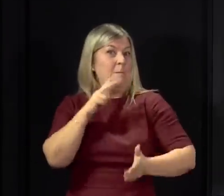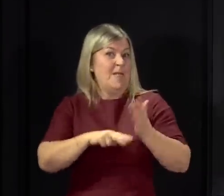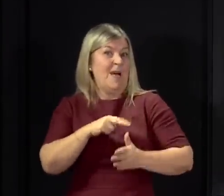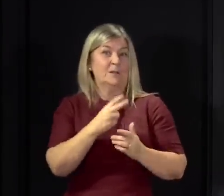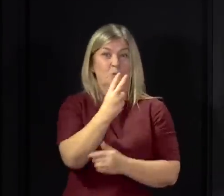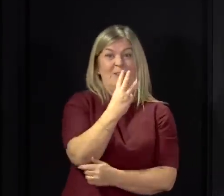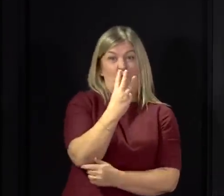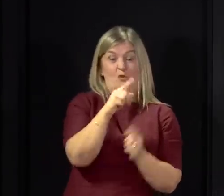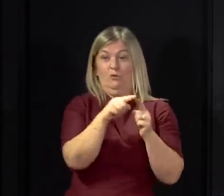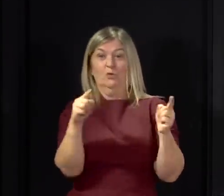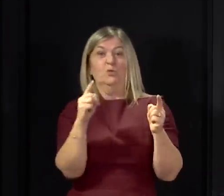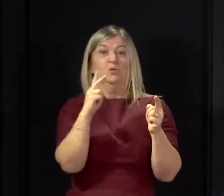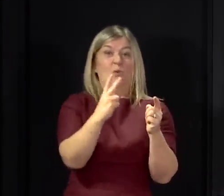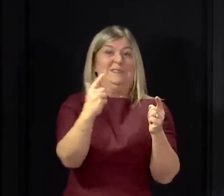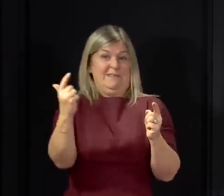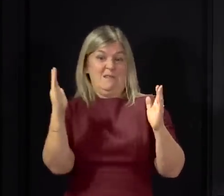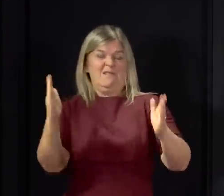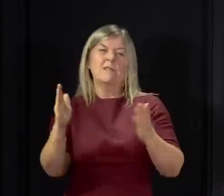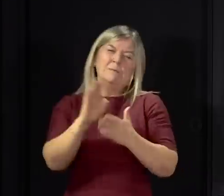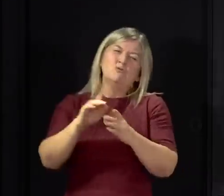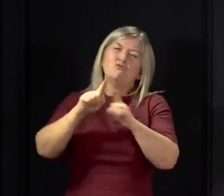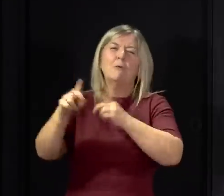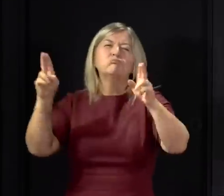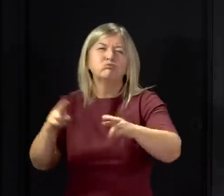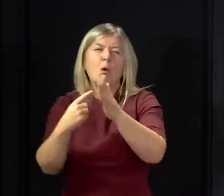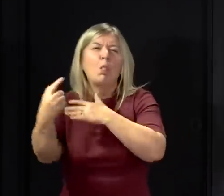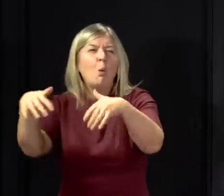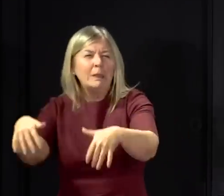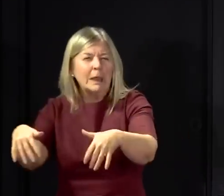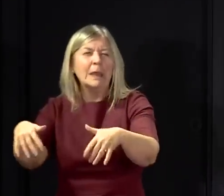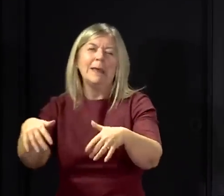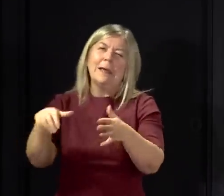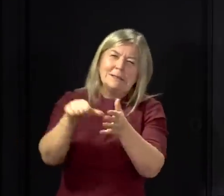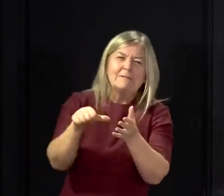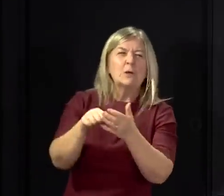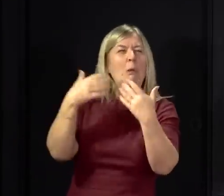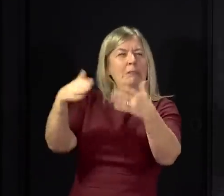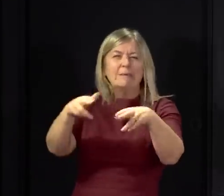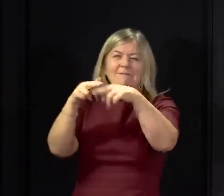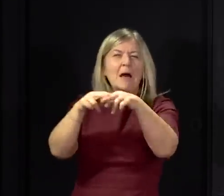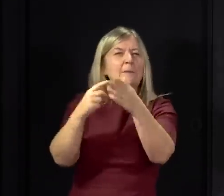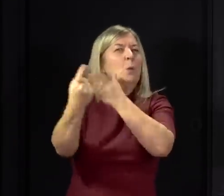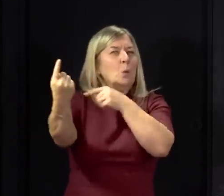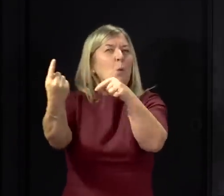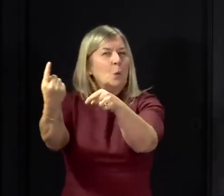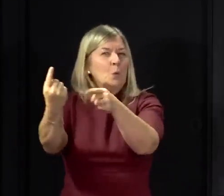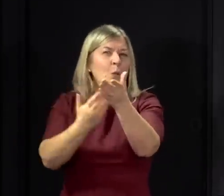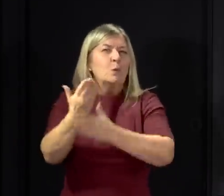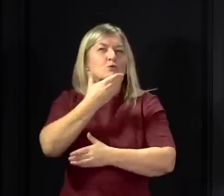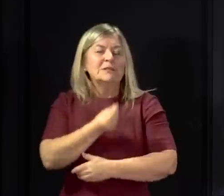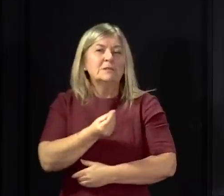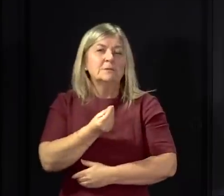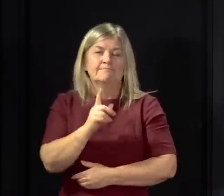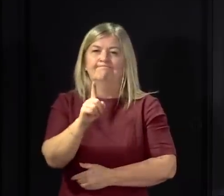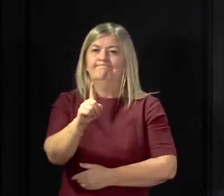to recognise the impact of loneliness and the difficulty I know we all feel in leaving loved ones alone over Christmas.